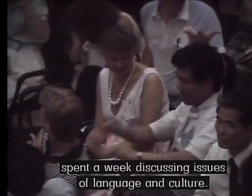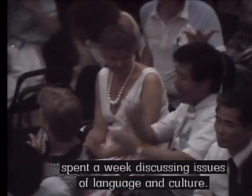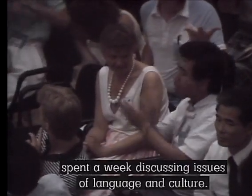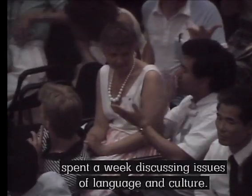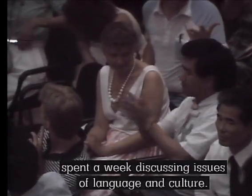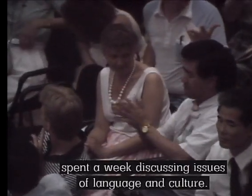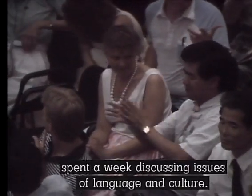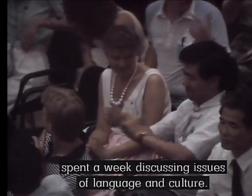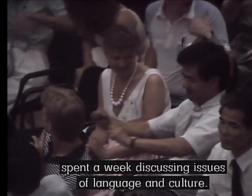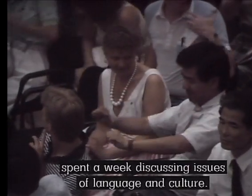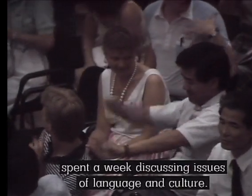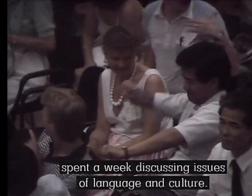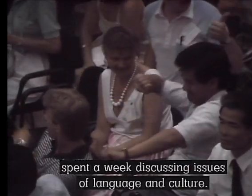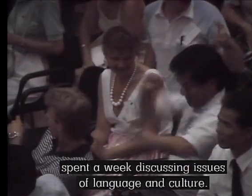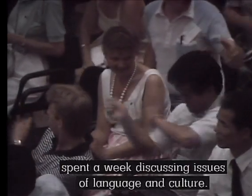of language and culture.